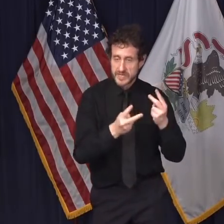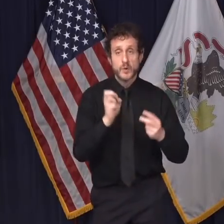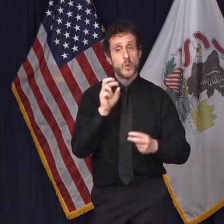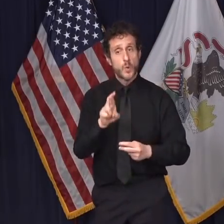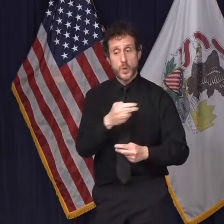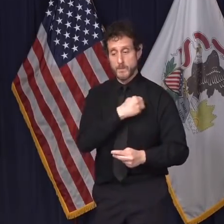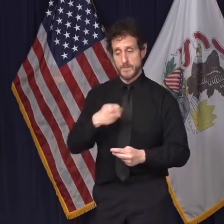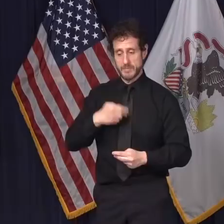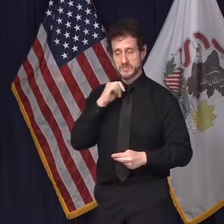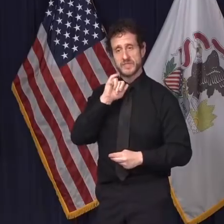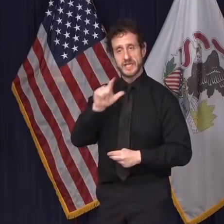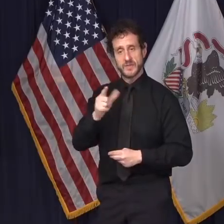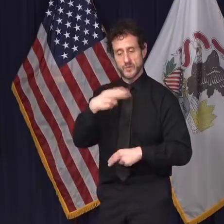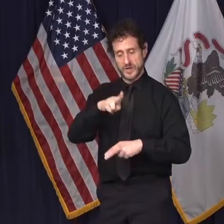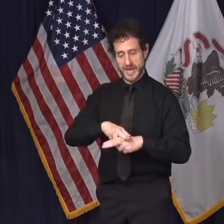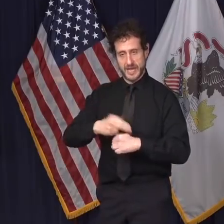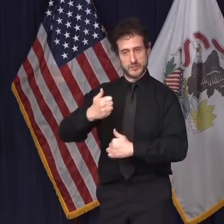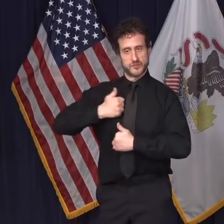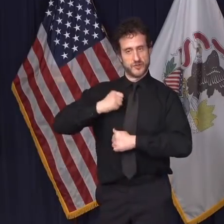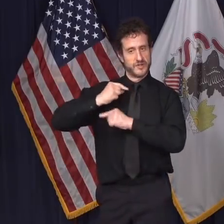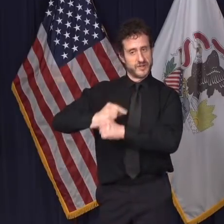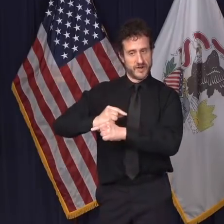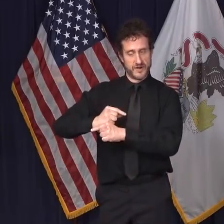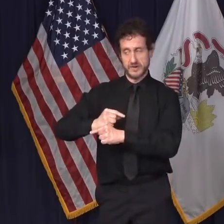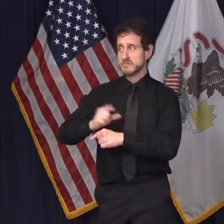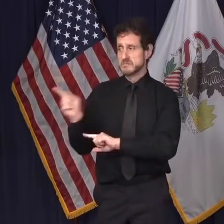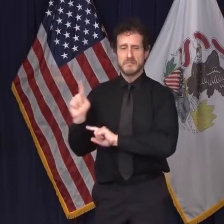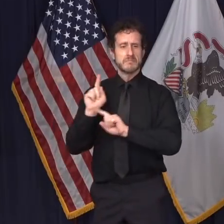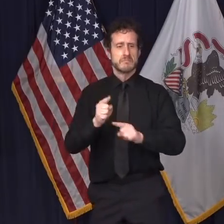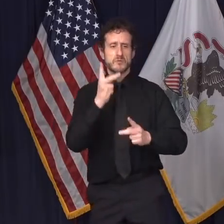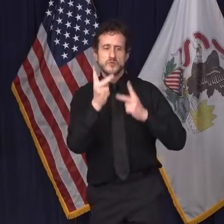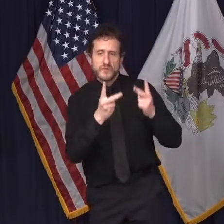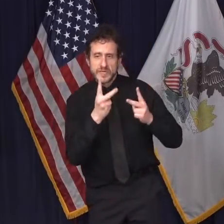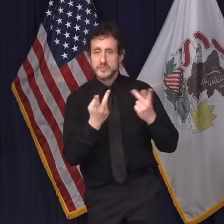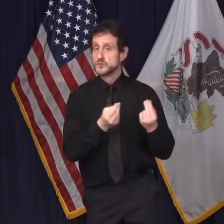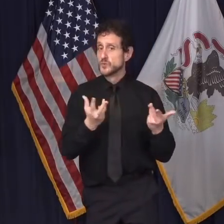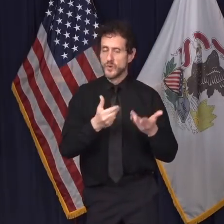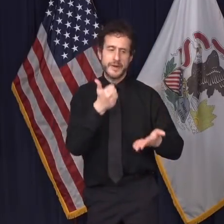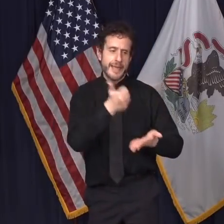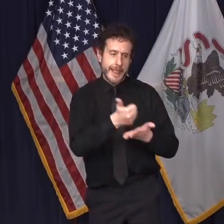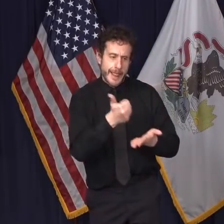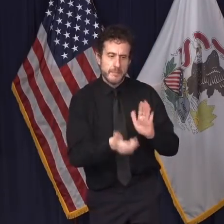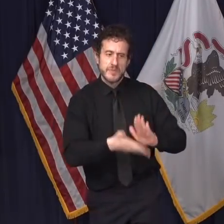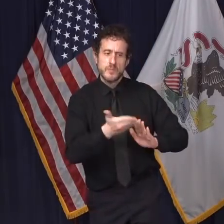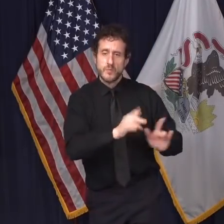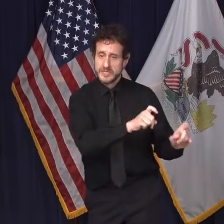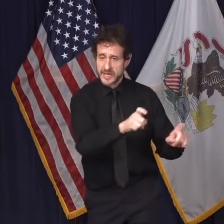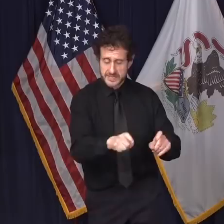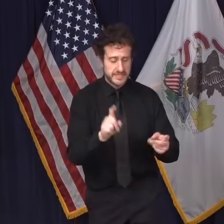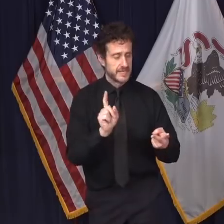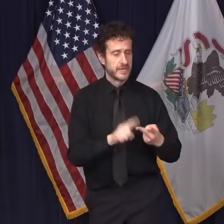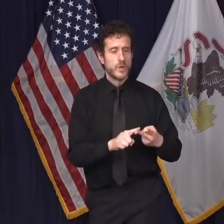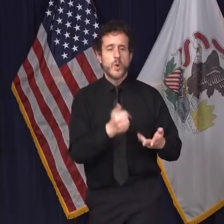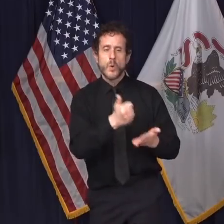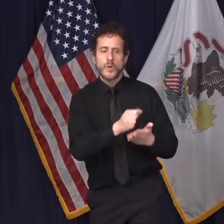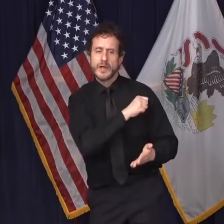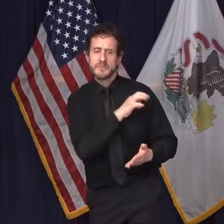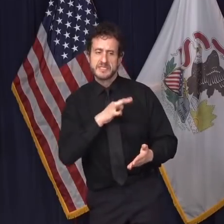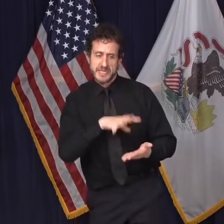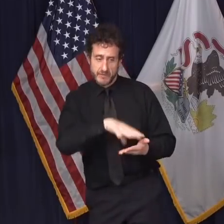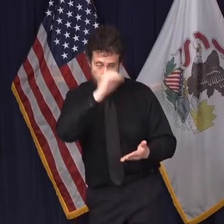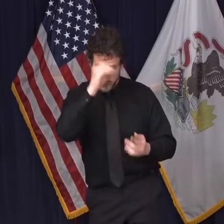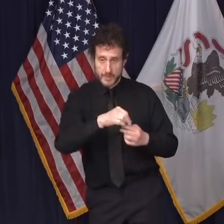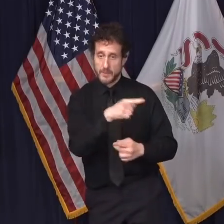Illinois National Guard. That includes visits to provide help with testing or staff PPE training,